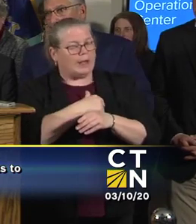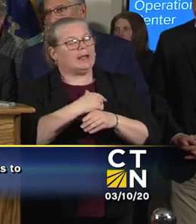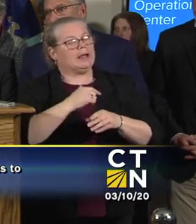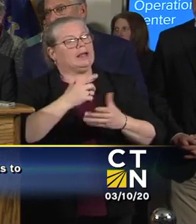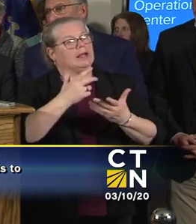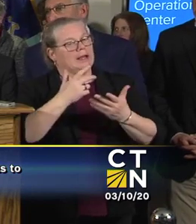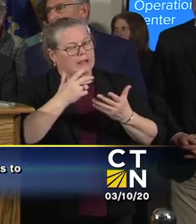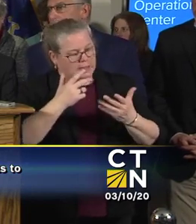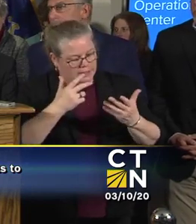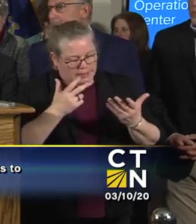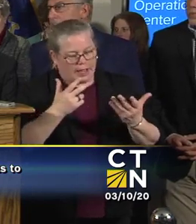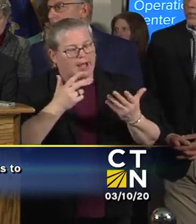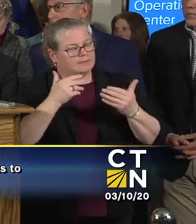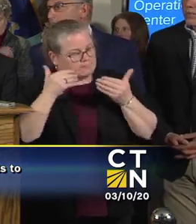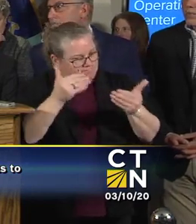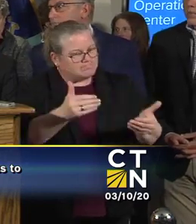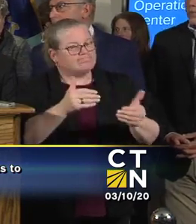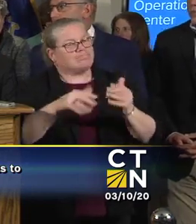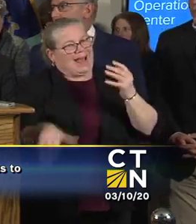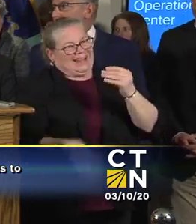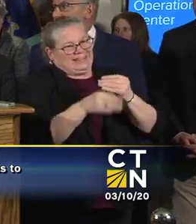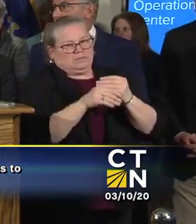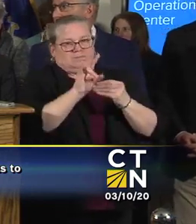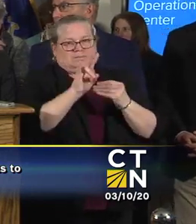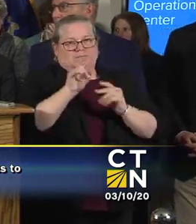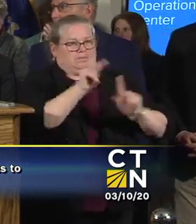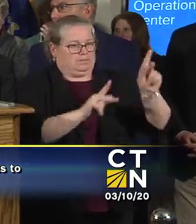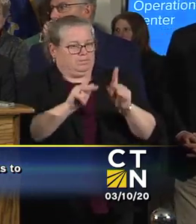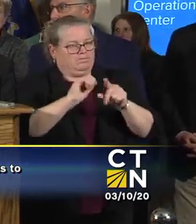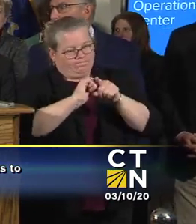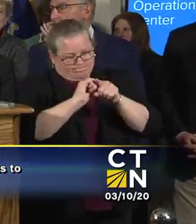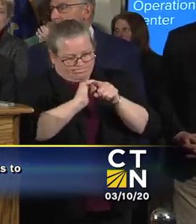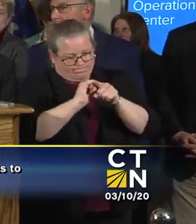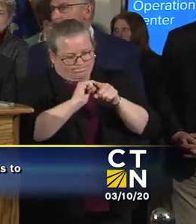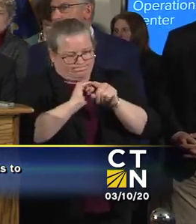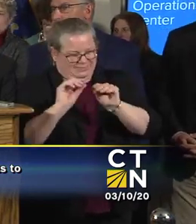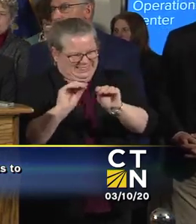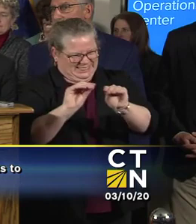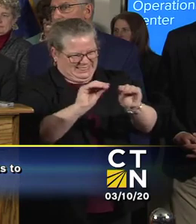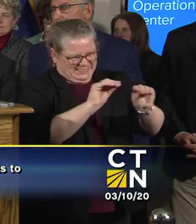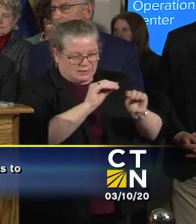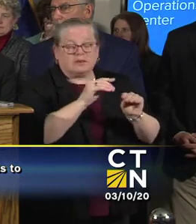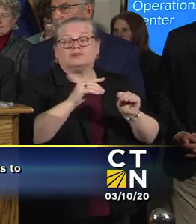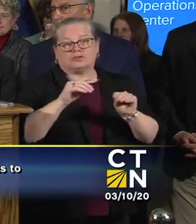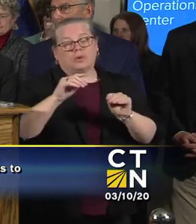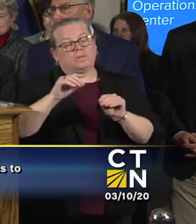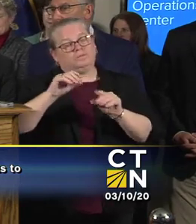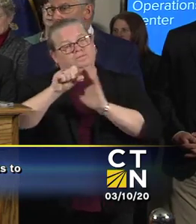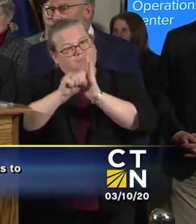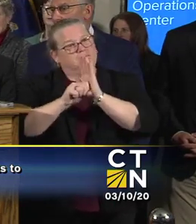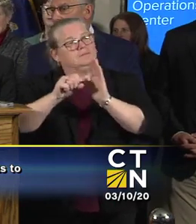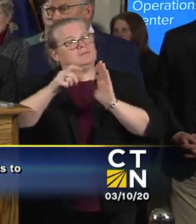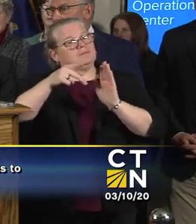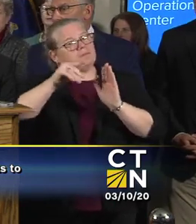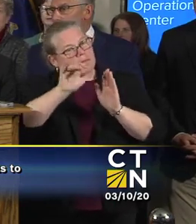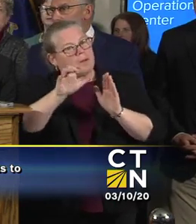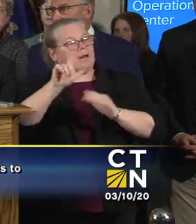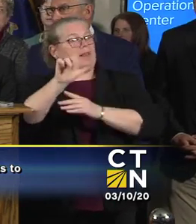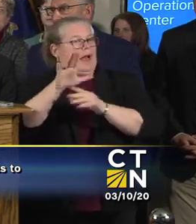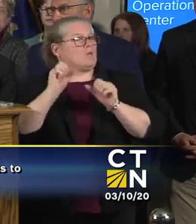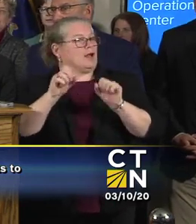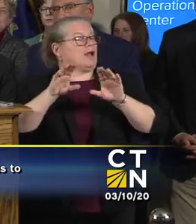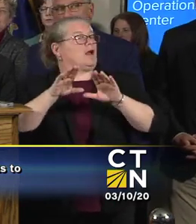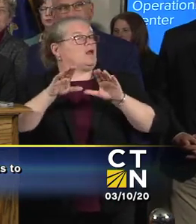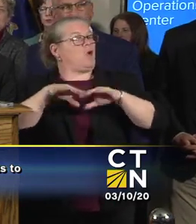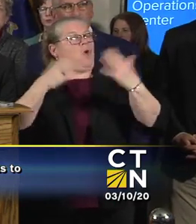staff, additional 7 individuals at the state lab so that we can ramp up the state public health laboratory testing. We're currently doing